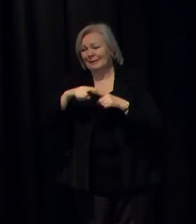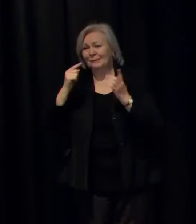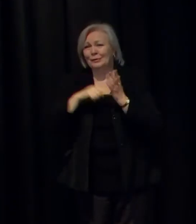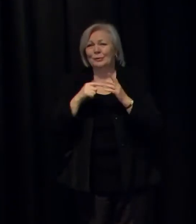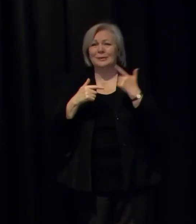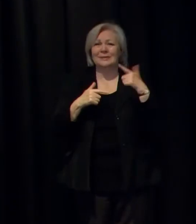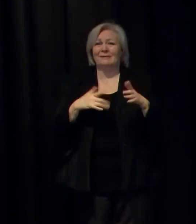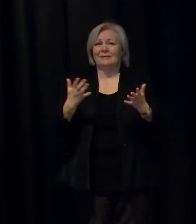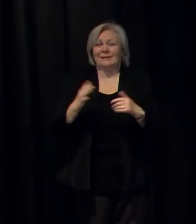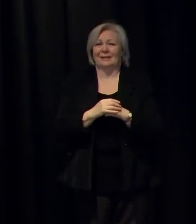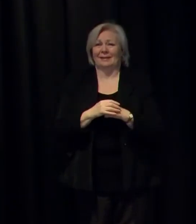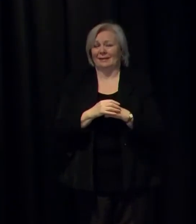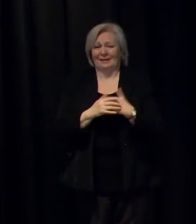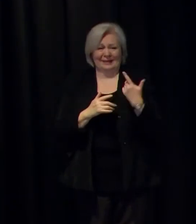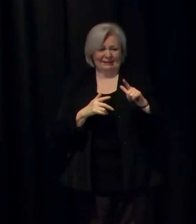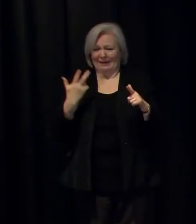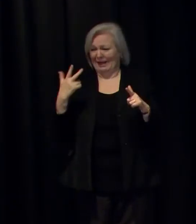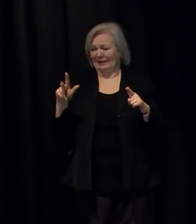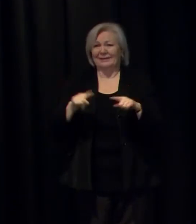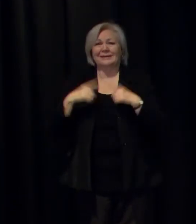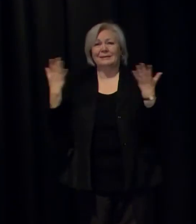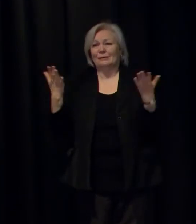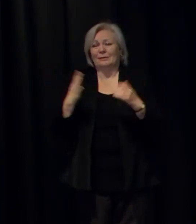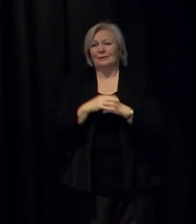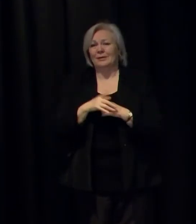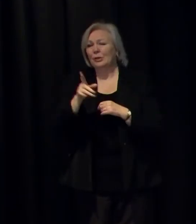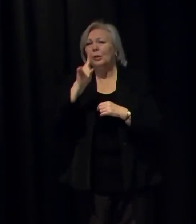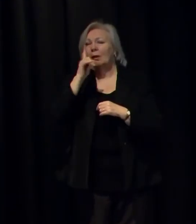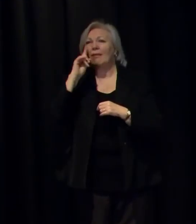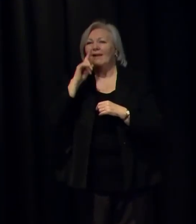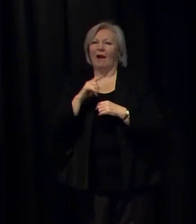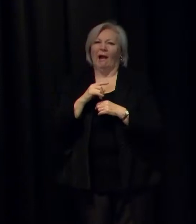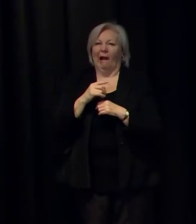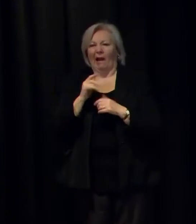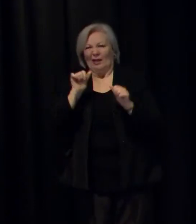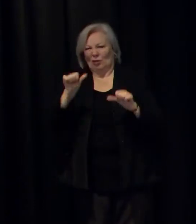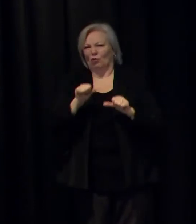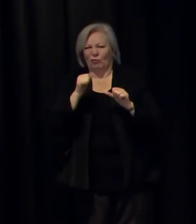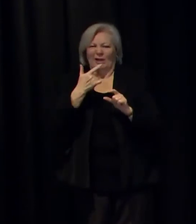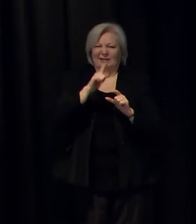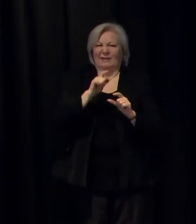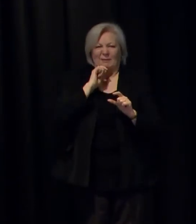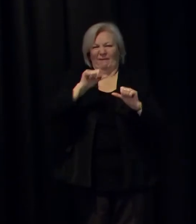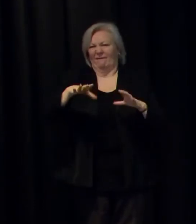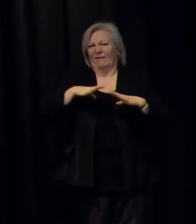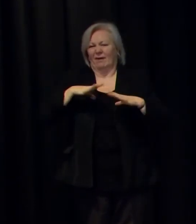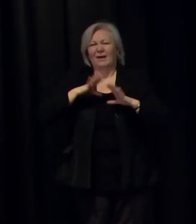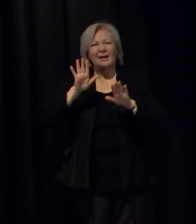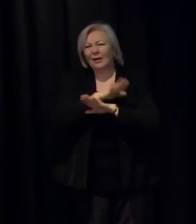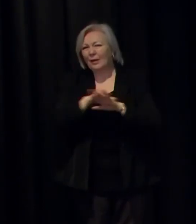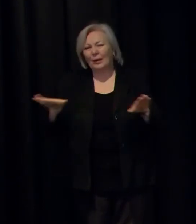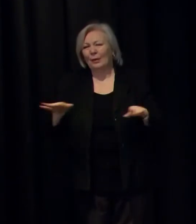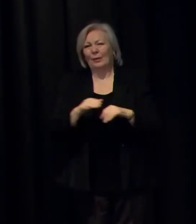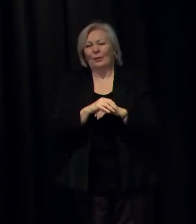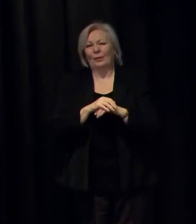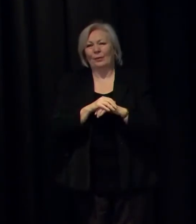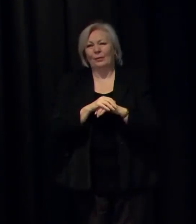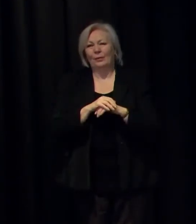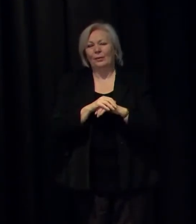can't. 70%'s not 80, and you can't just assume and pretend that it is. Because if you do, then you've got